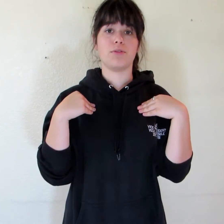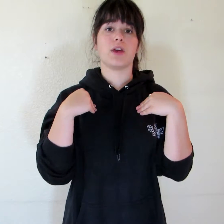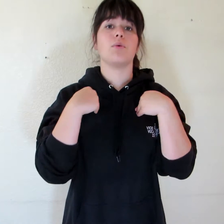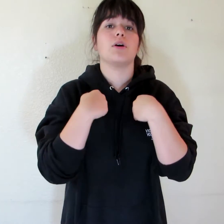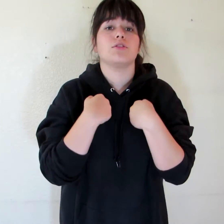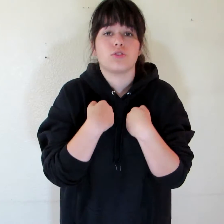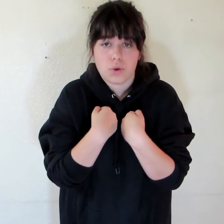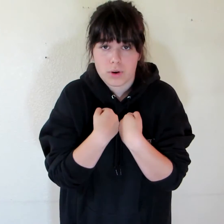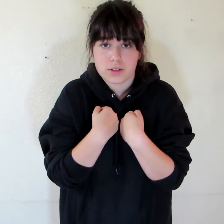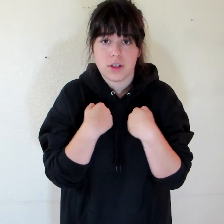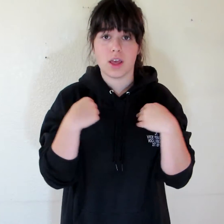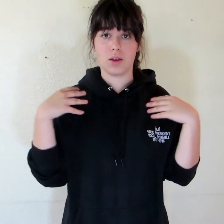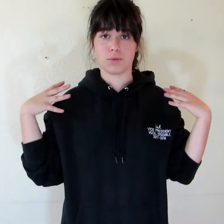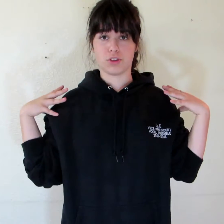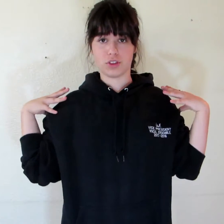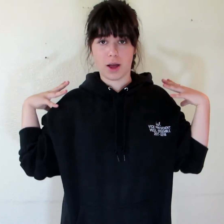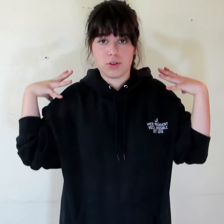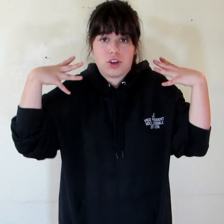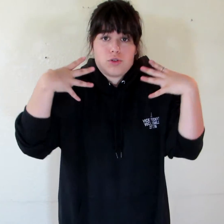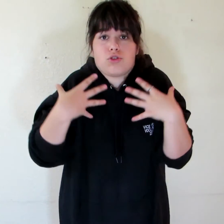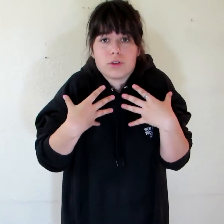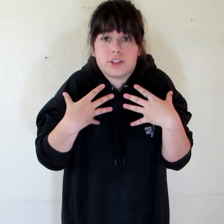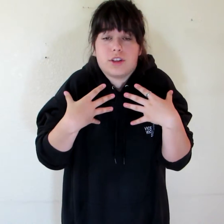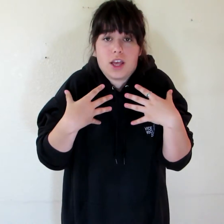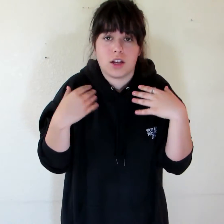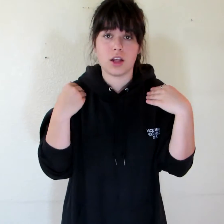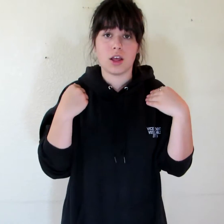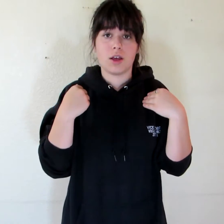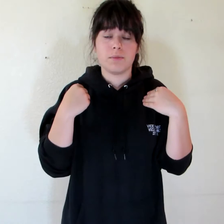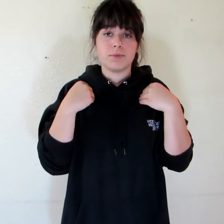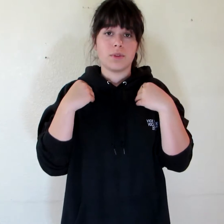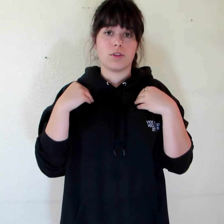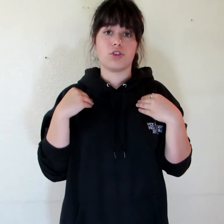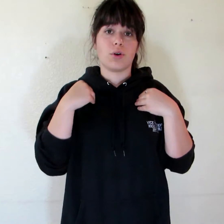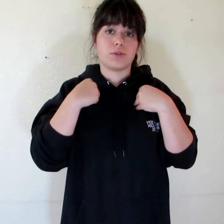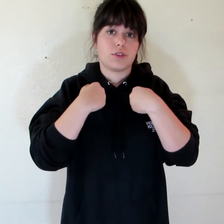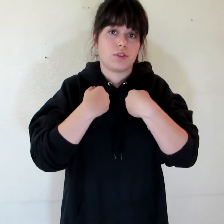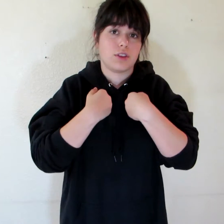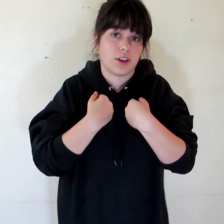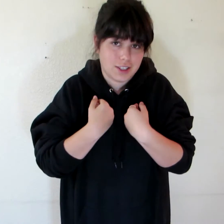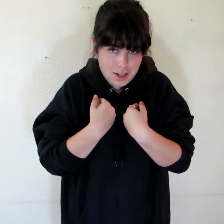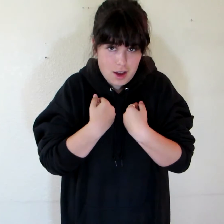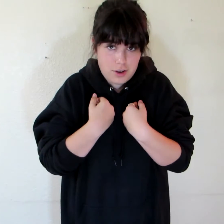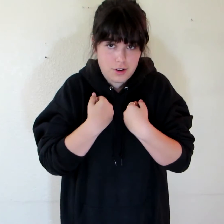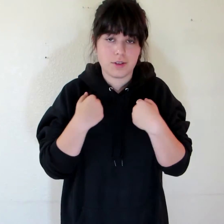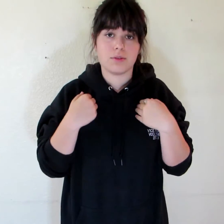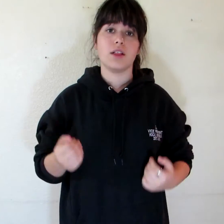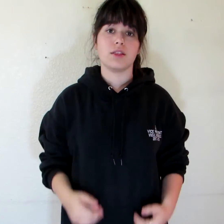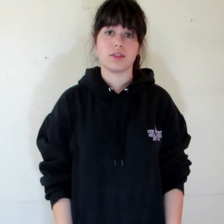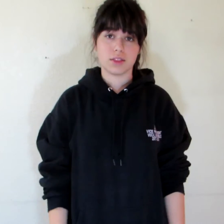it once towards and slouching your shoulders in shows the sign tired. This